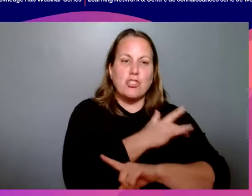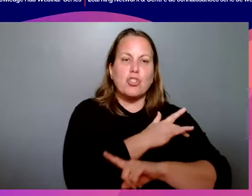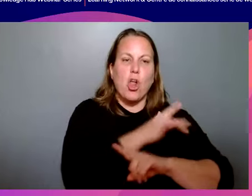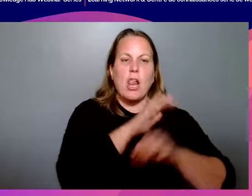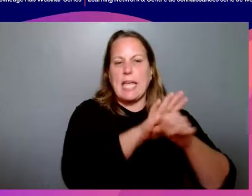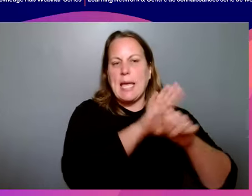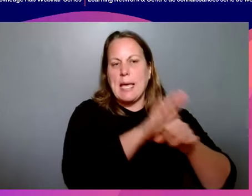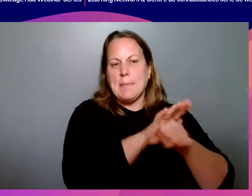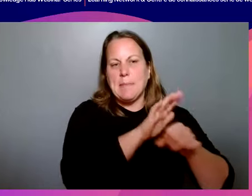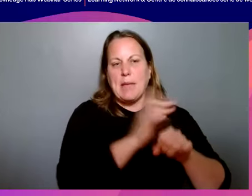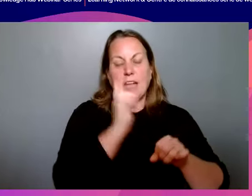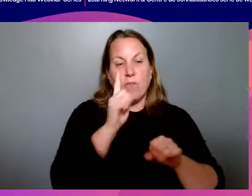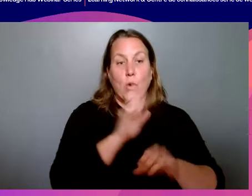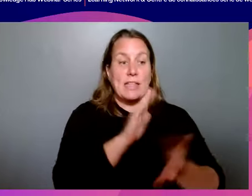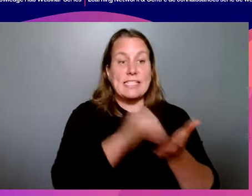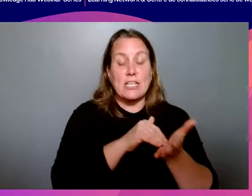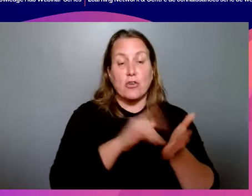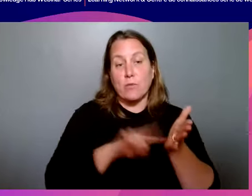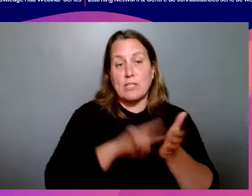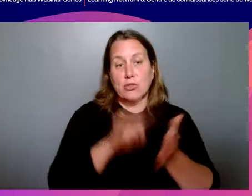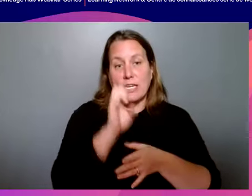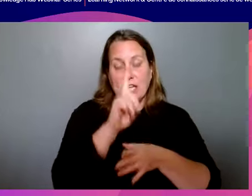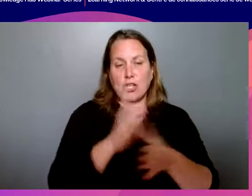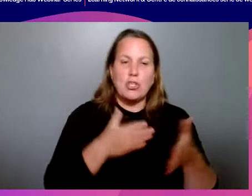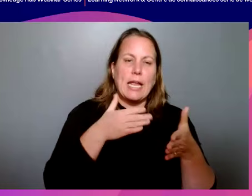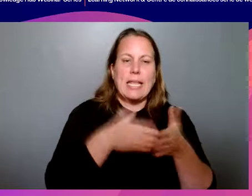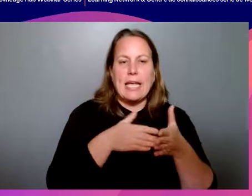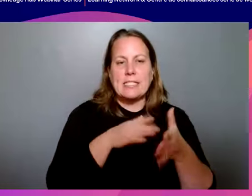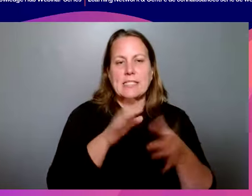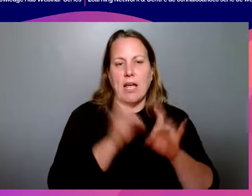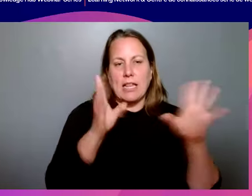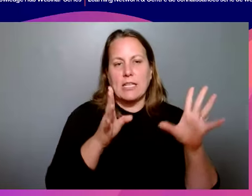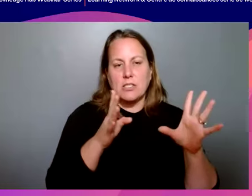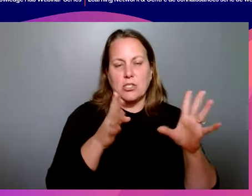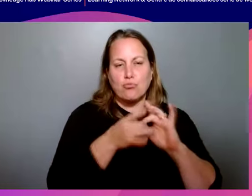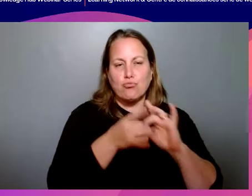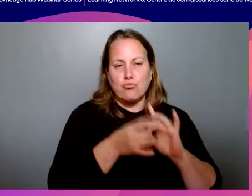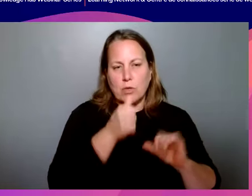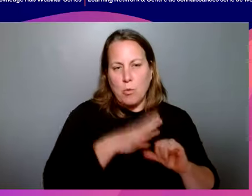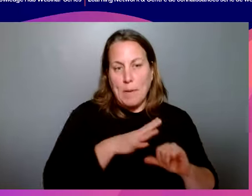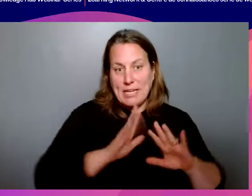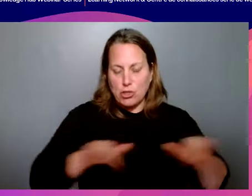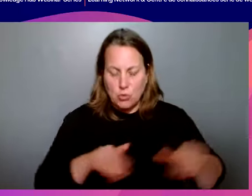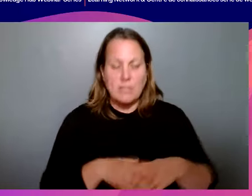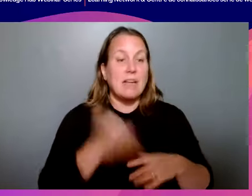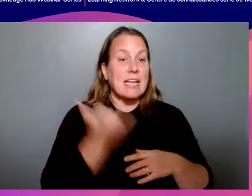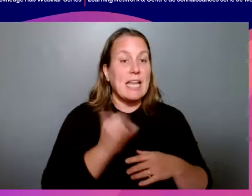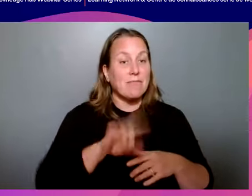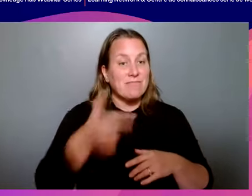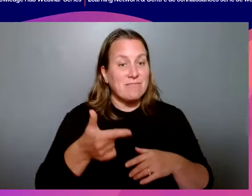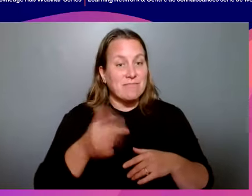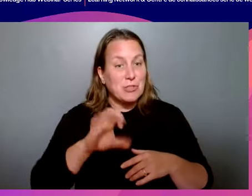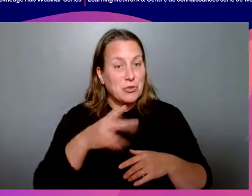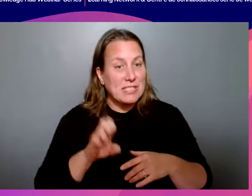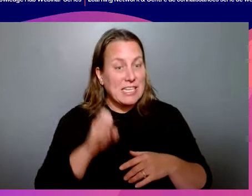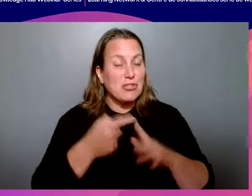the Center for Research and Education on Violence Against Women and Children. I will now pass it over to Christine Wildman to start the